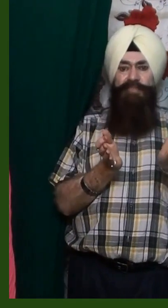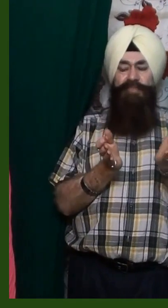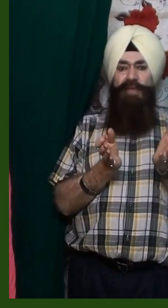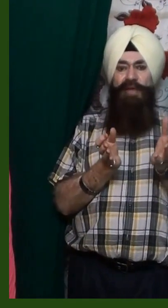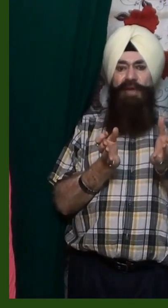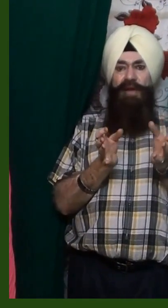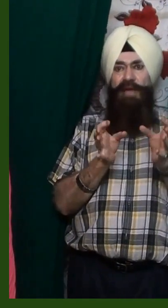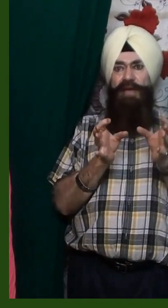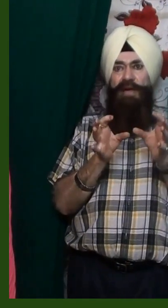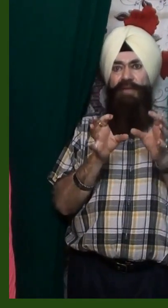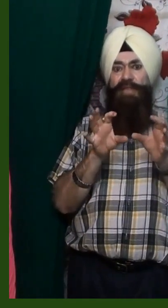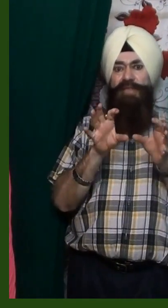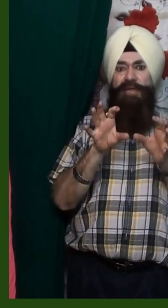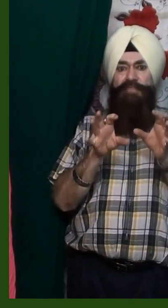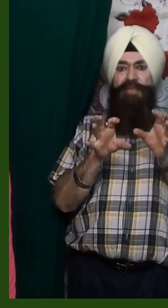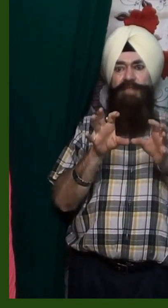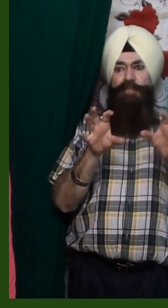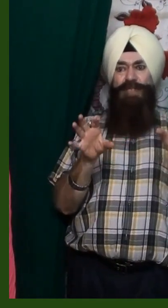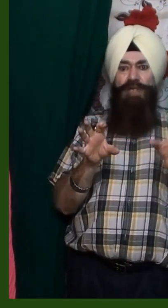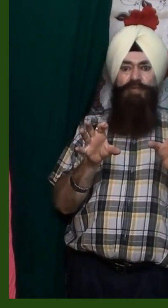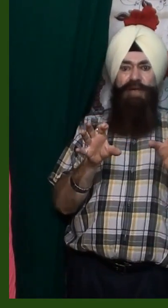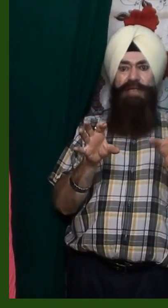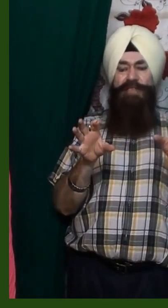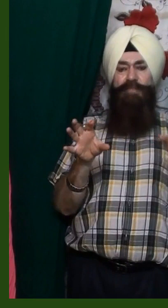place. Like with the